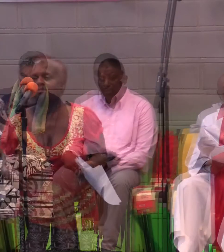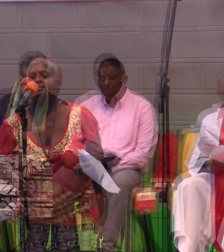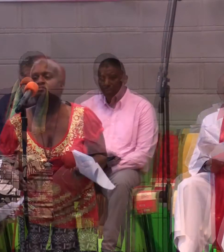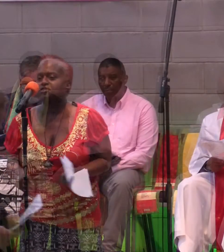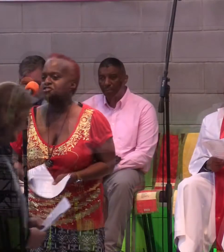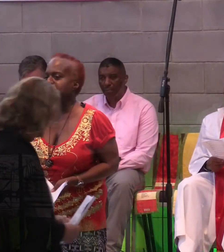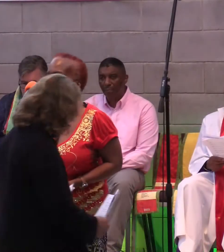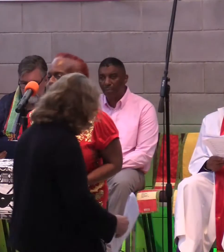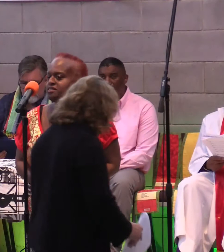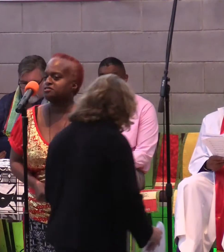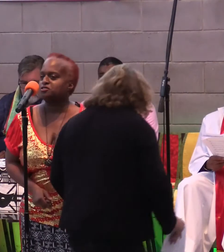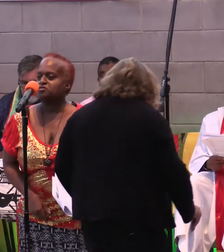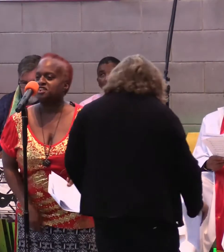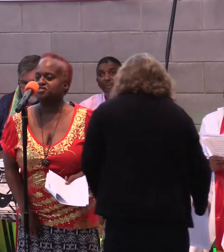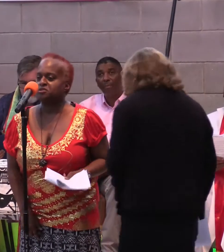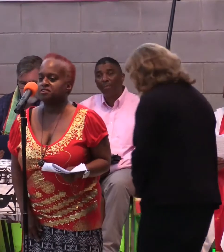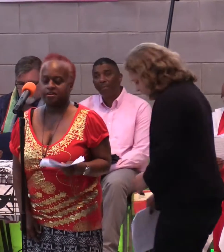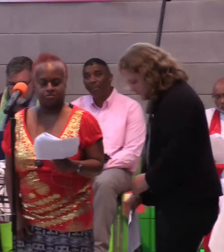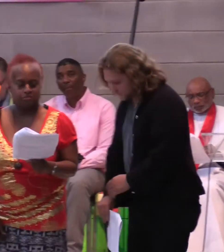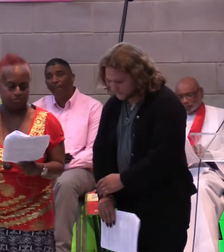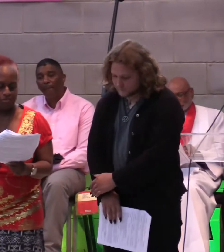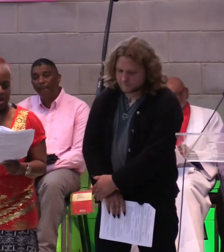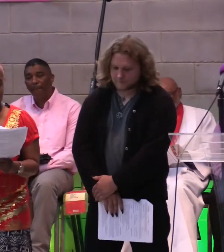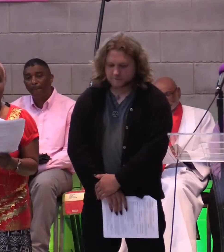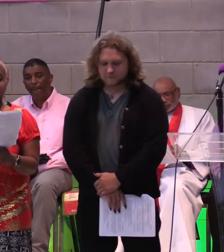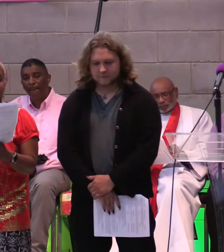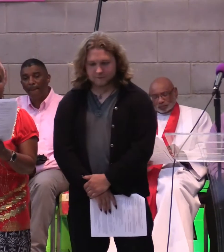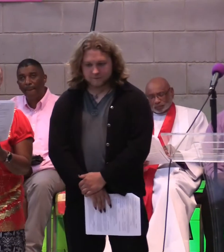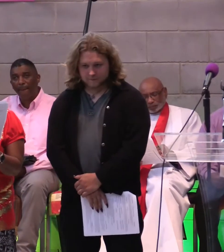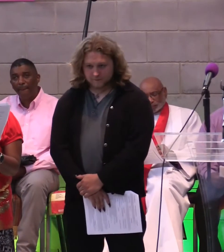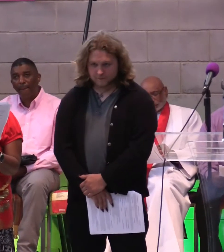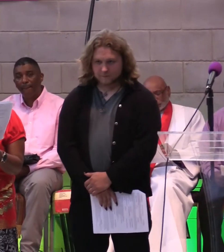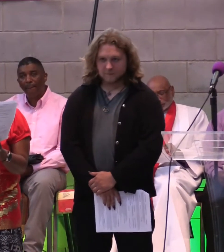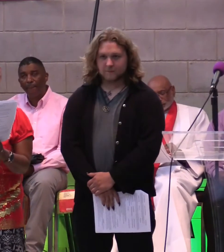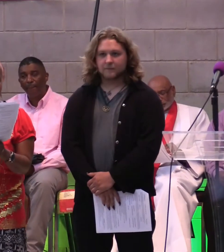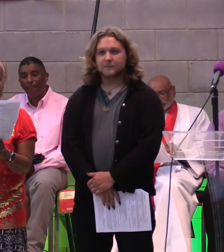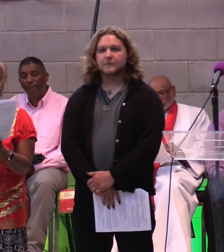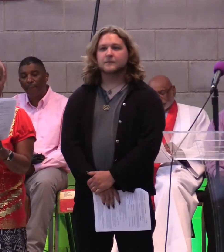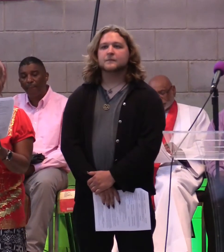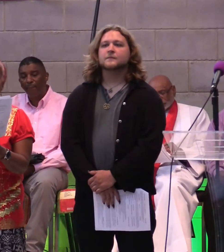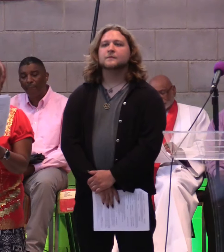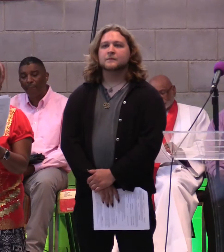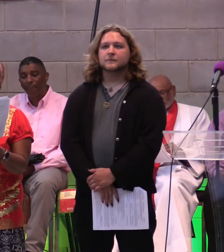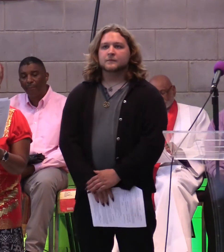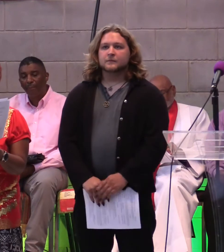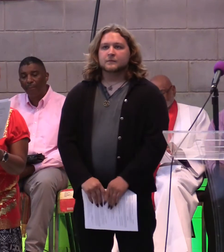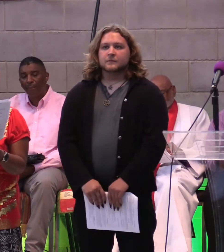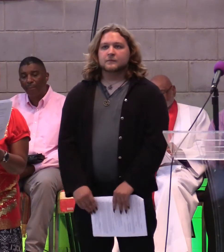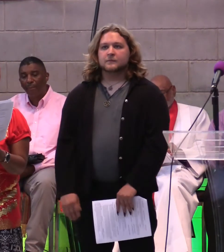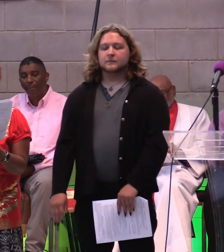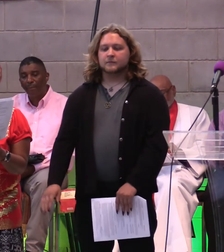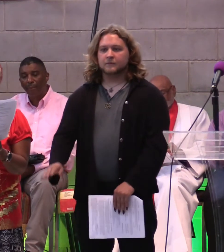White, Minister in Training, Circle Sanctuary. We call to the east, the place of the power of